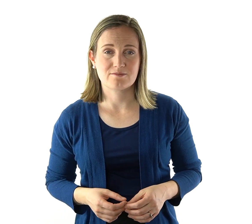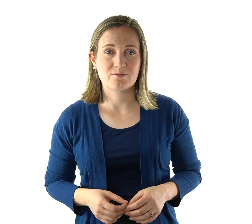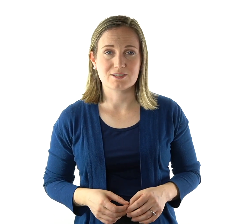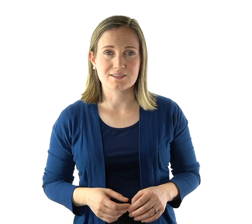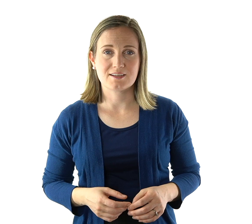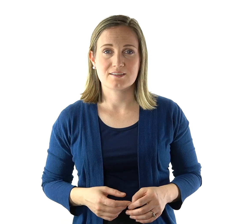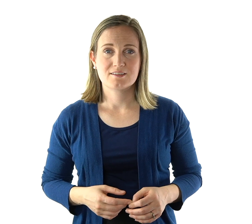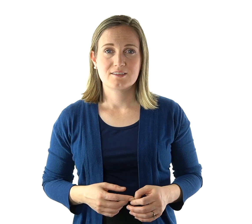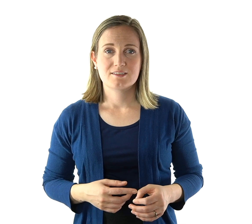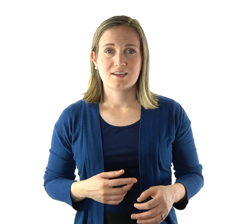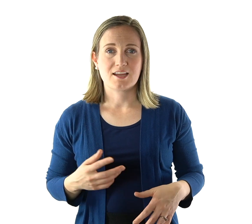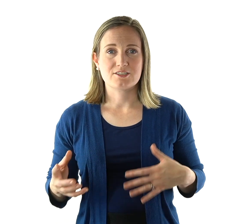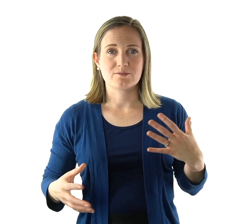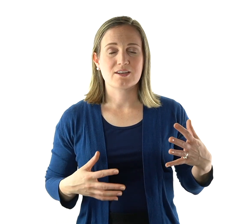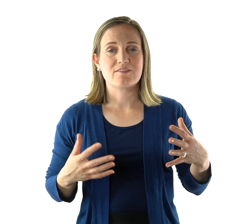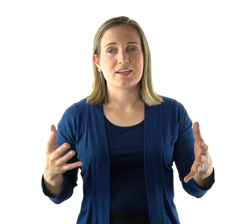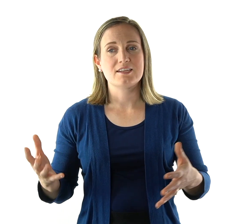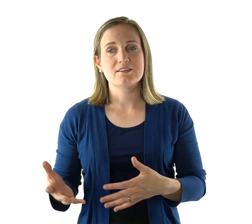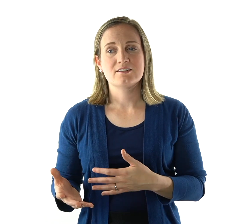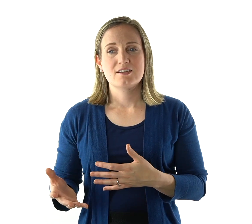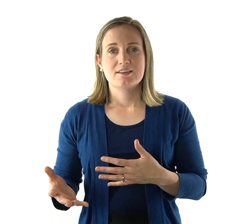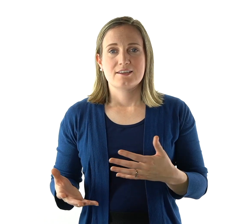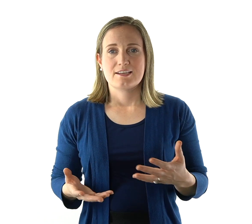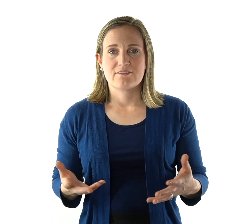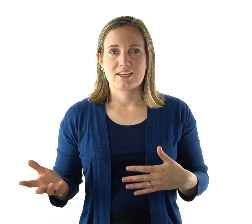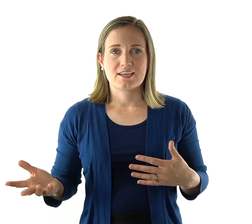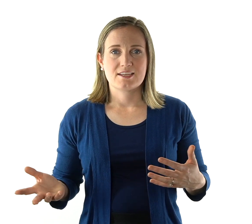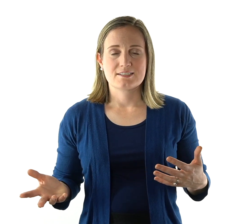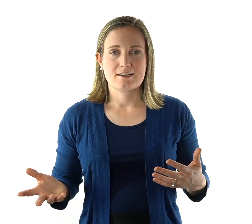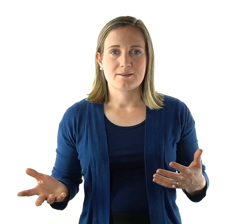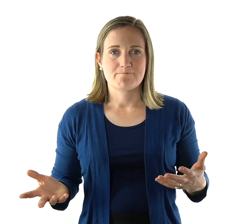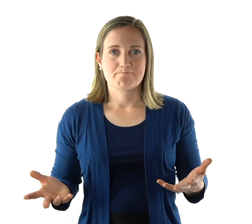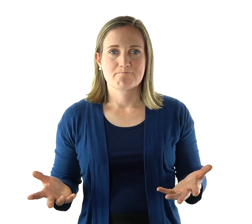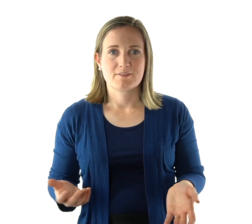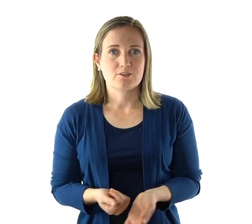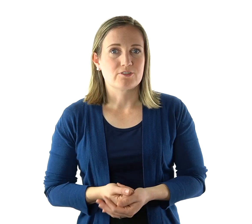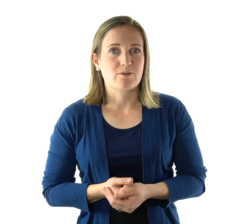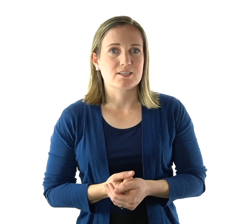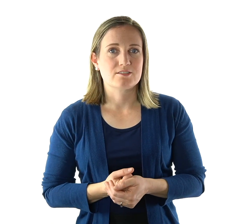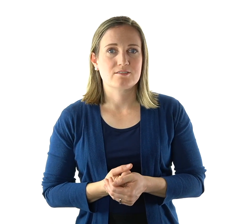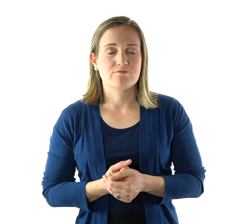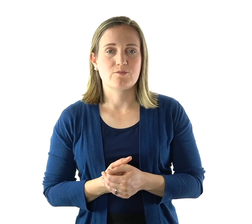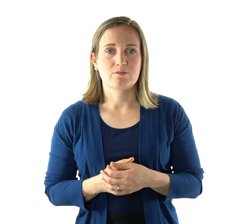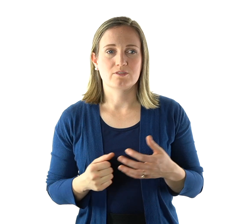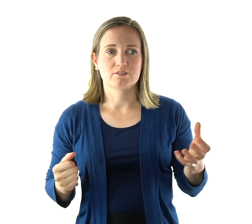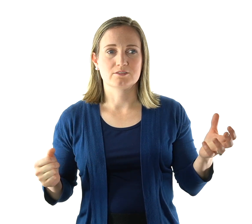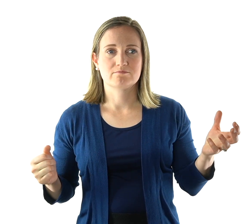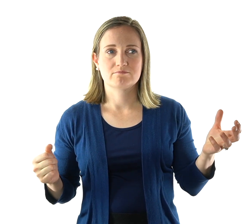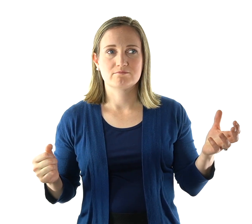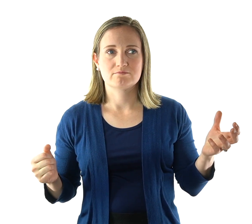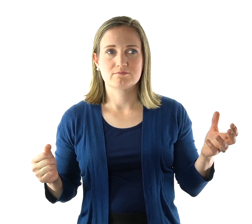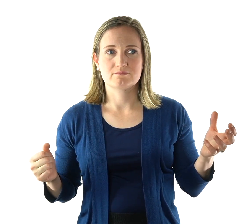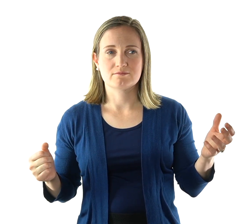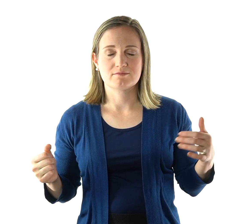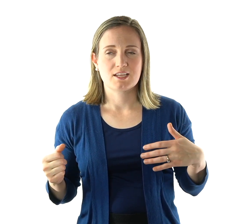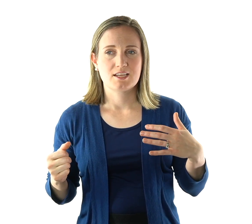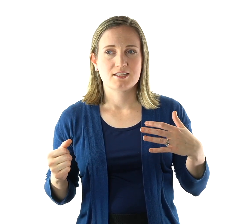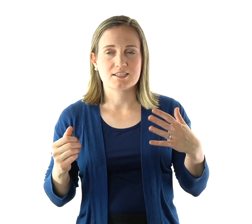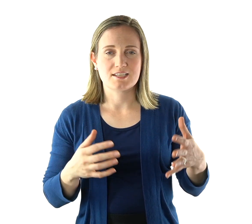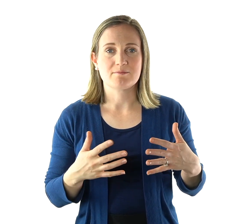ones I do. And if I get, requests for the same song